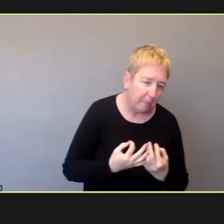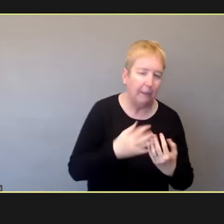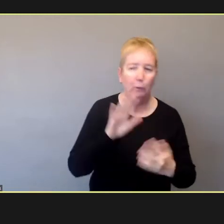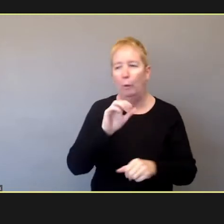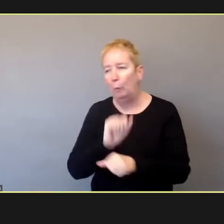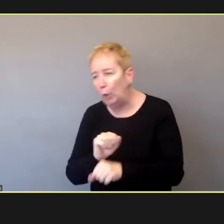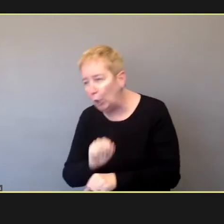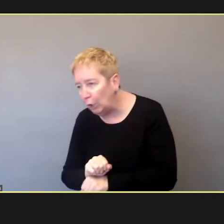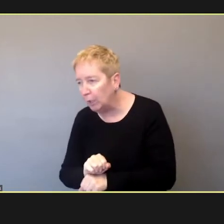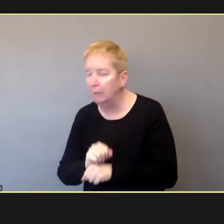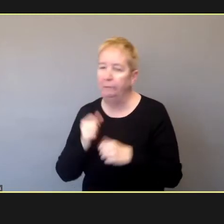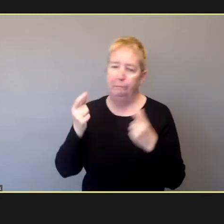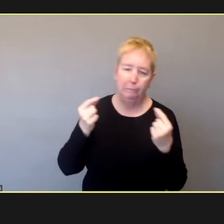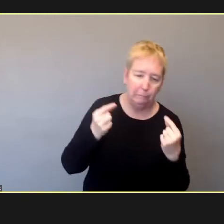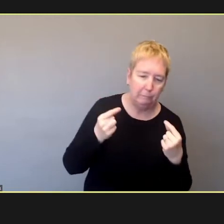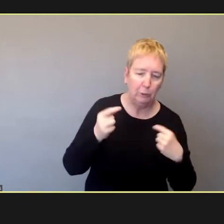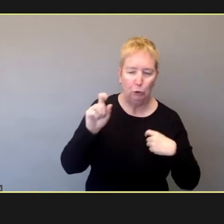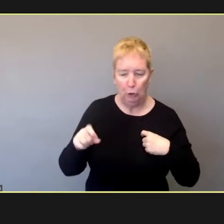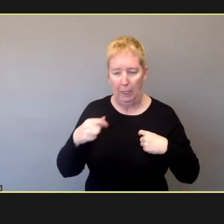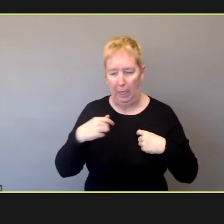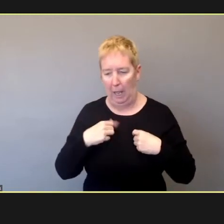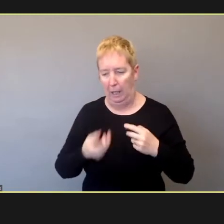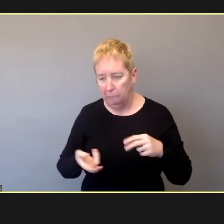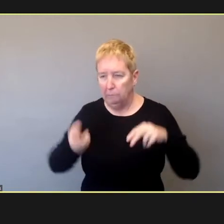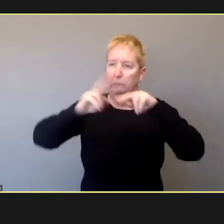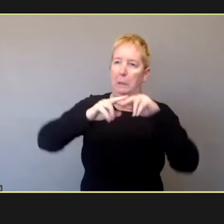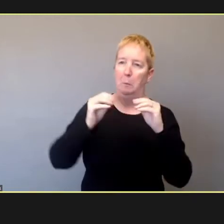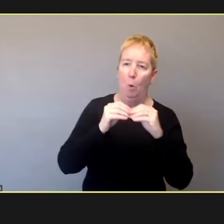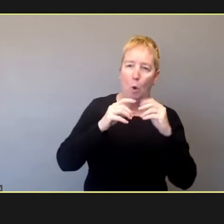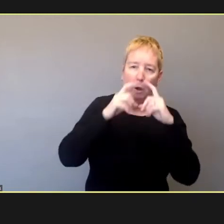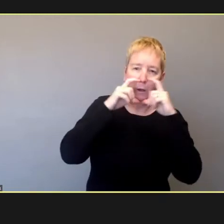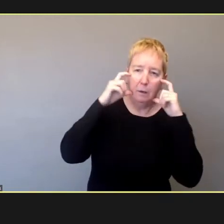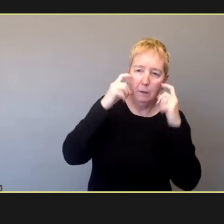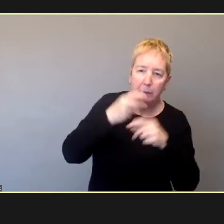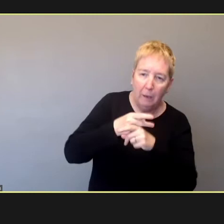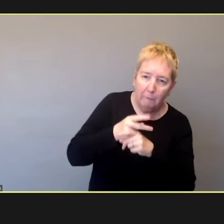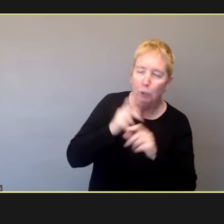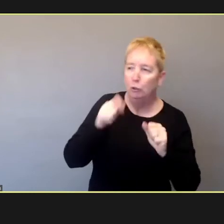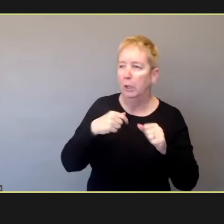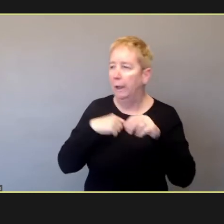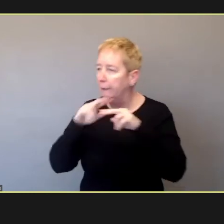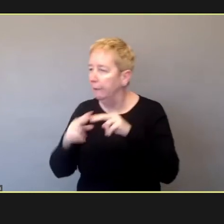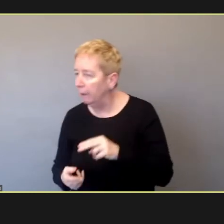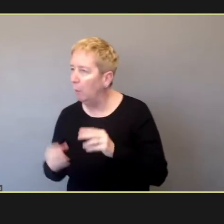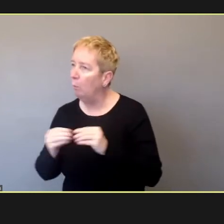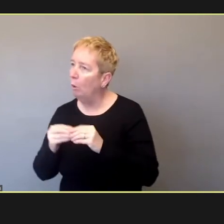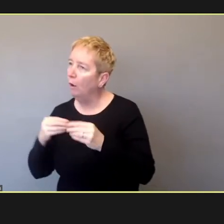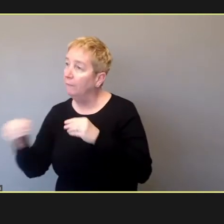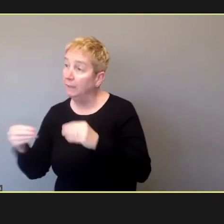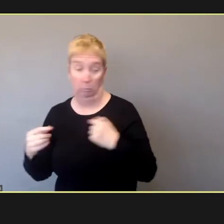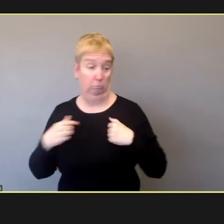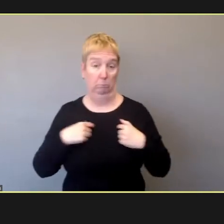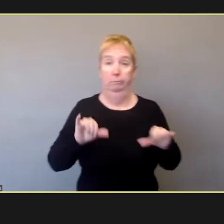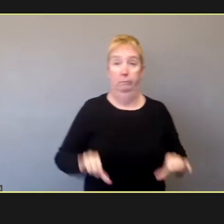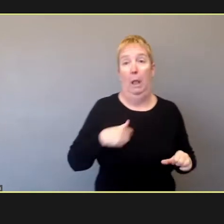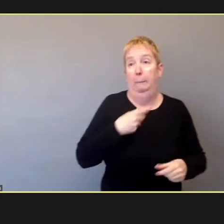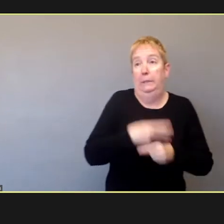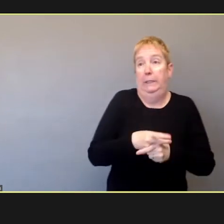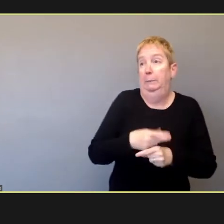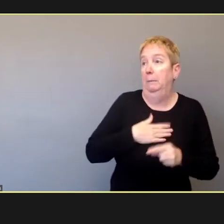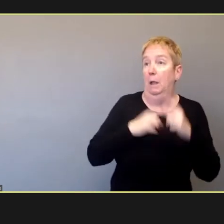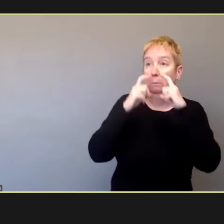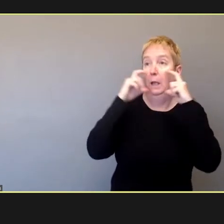be. And I'm not really changing my mask routine at all yet. Thank you.